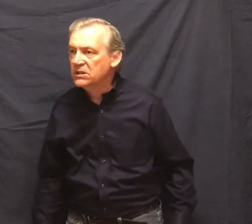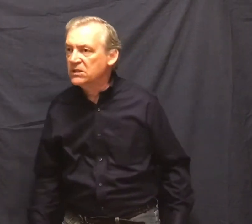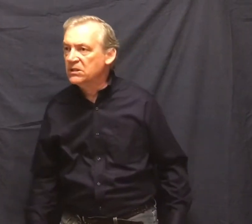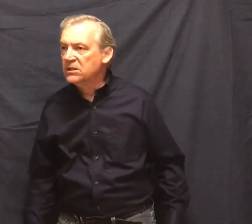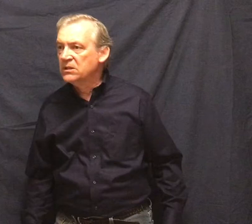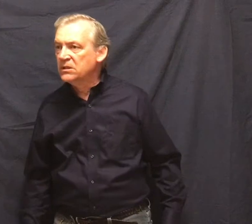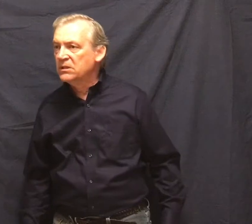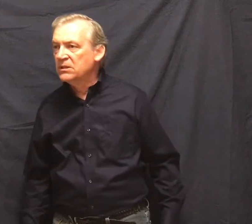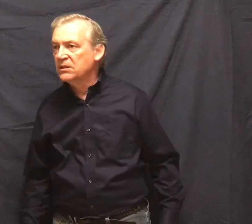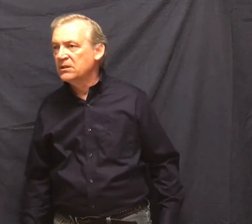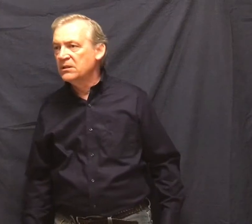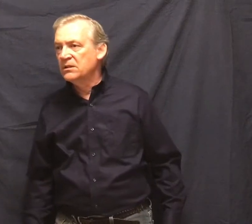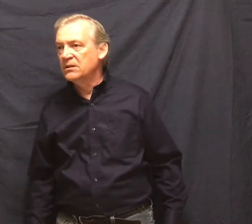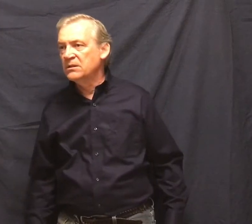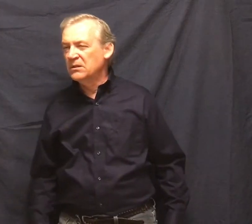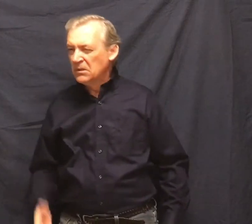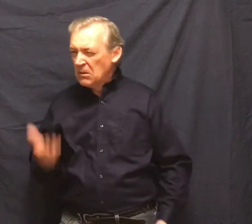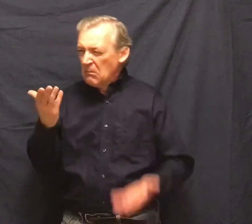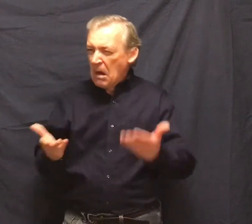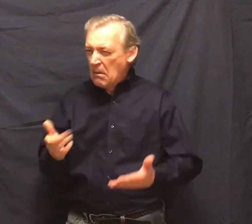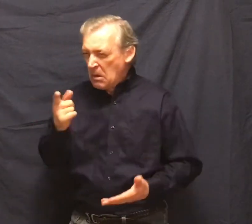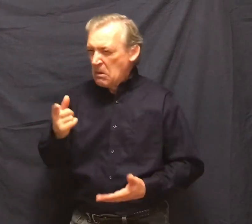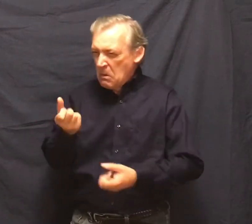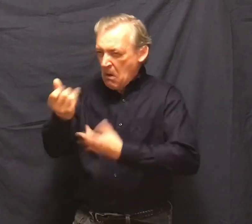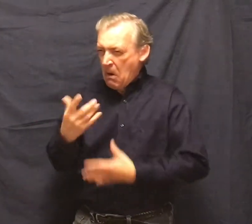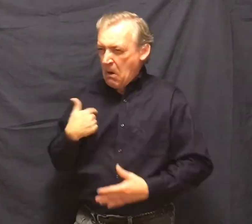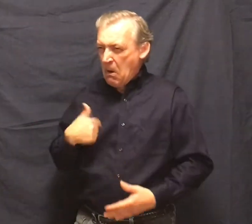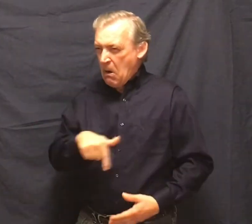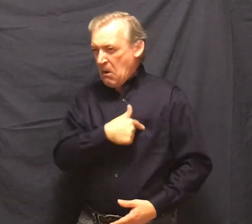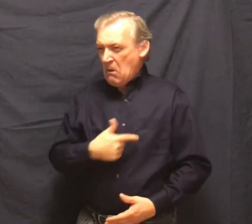Suppose you get us canned. Suppose you do.